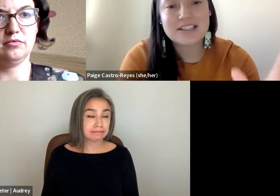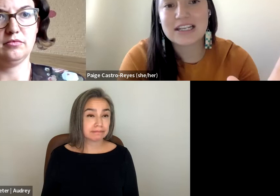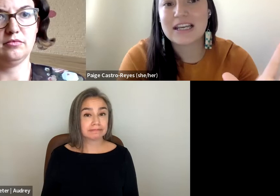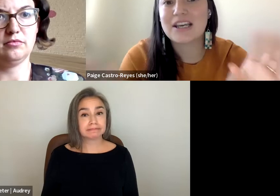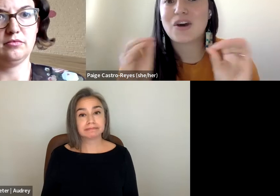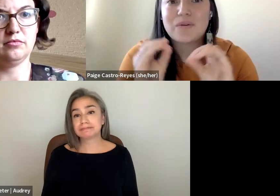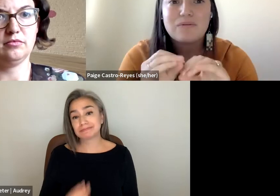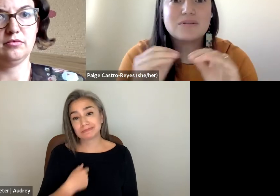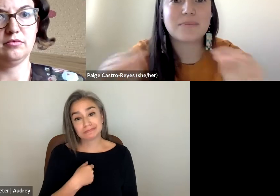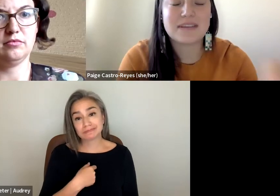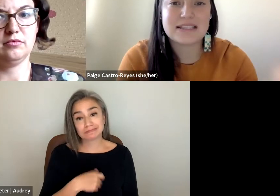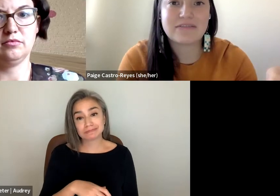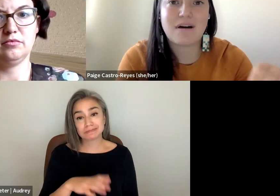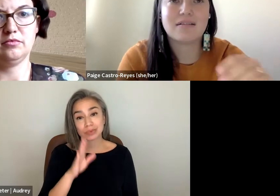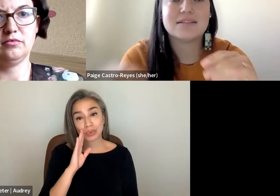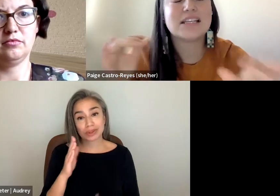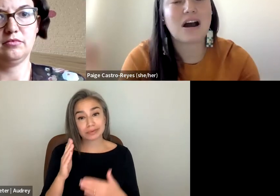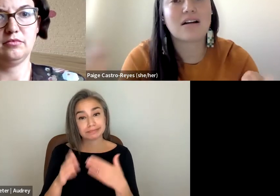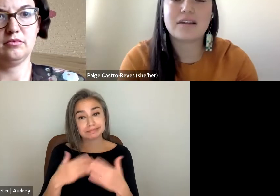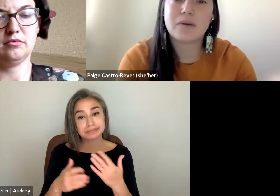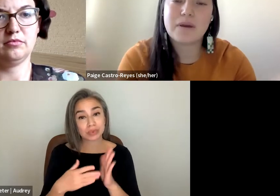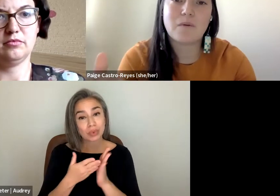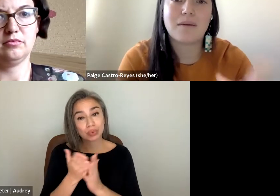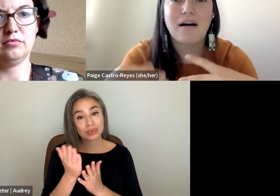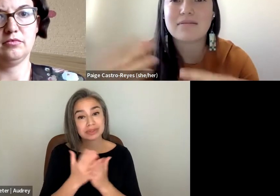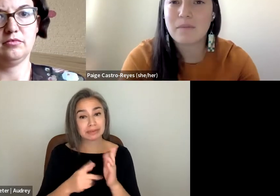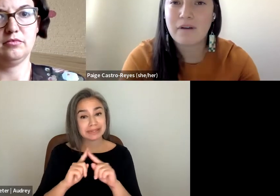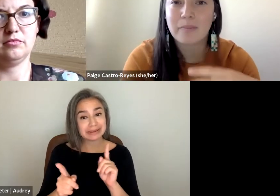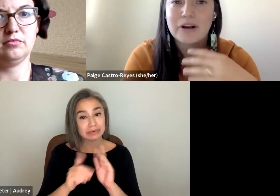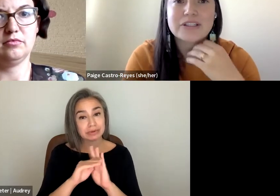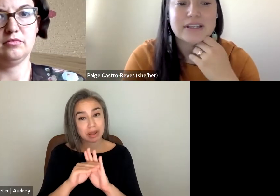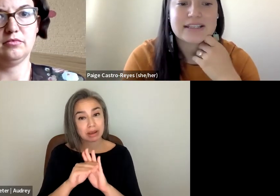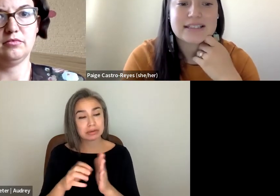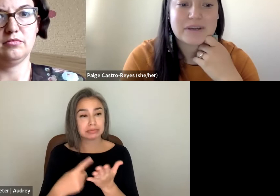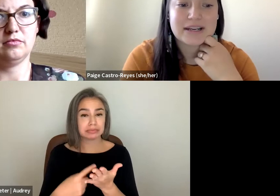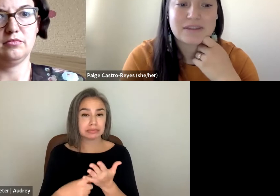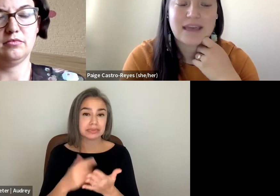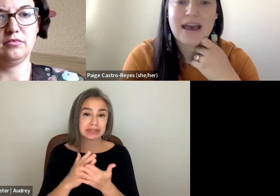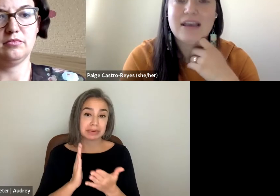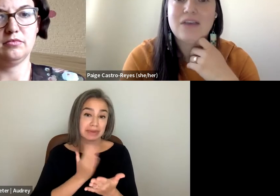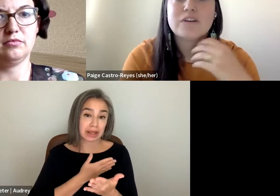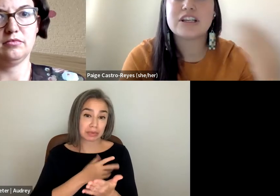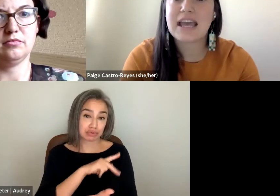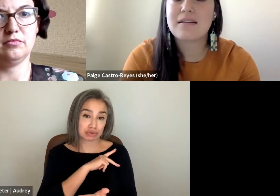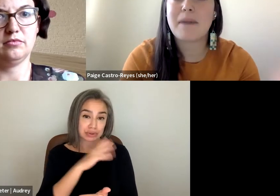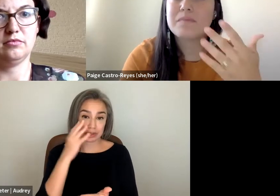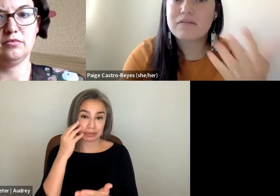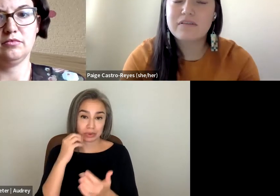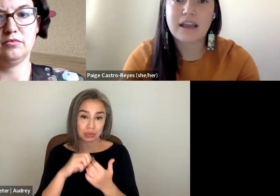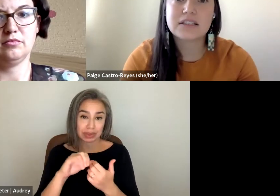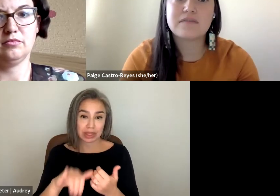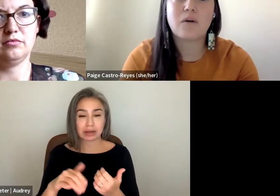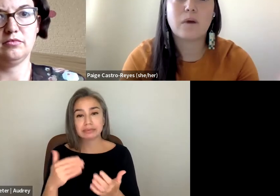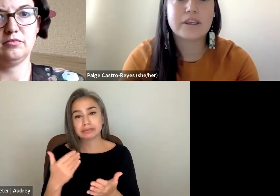so I'm just gonna go through some of these different models and talk a little bit more about some of our personal experience with that, which again, might